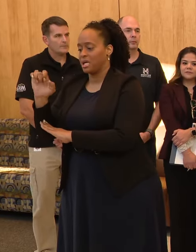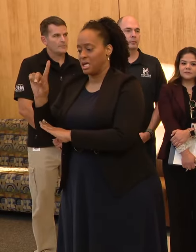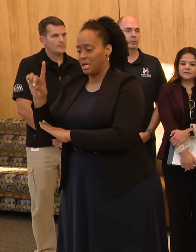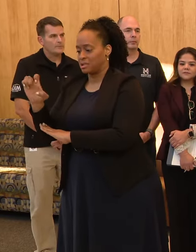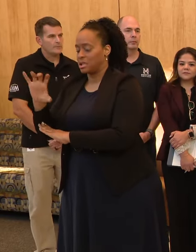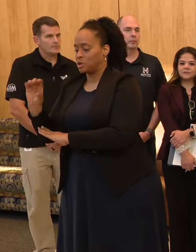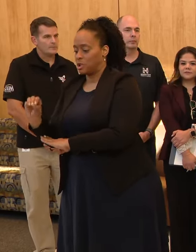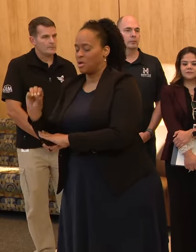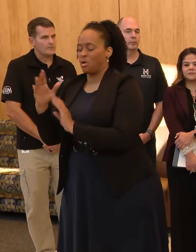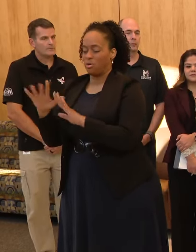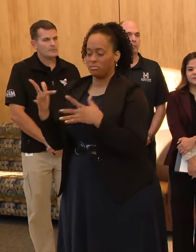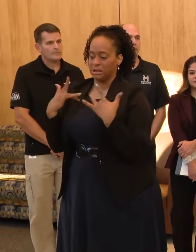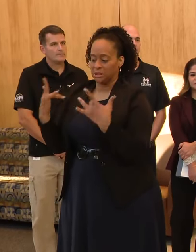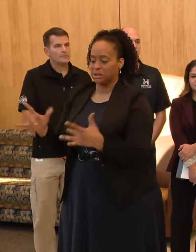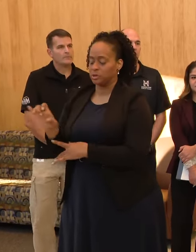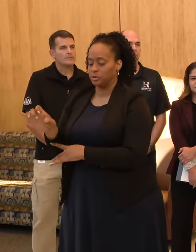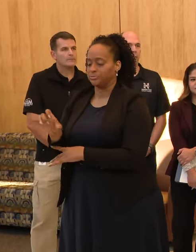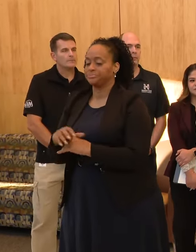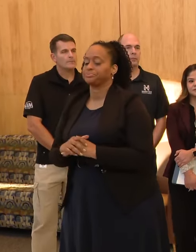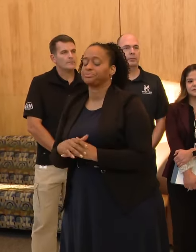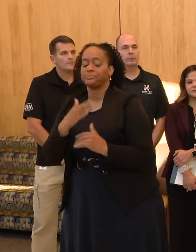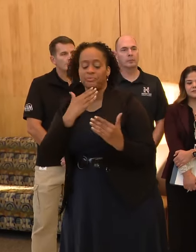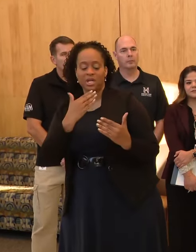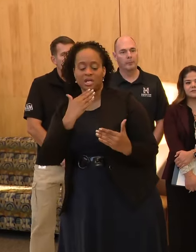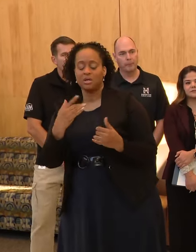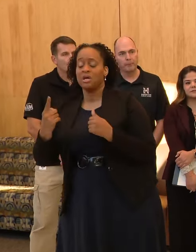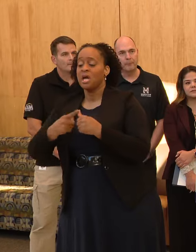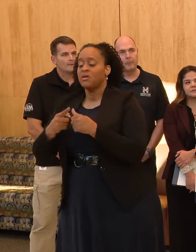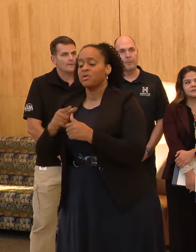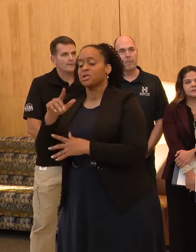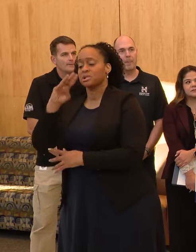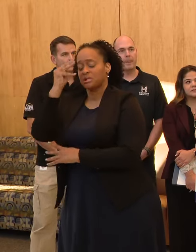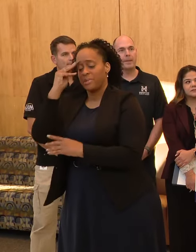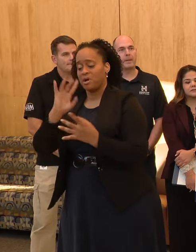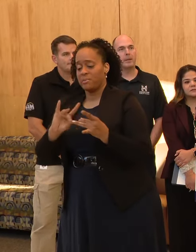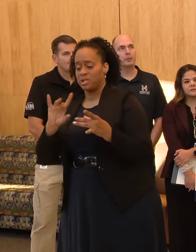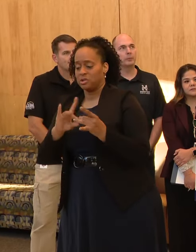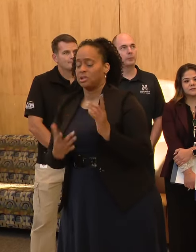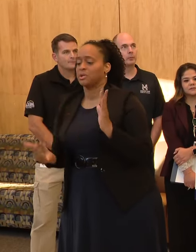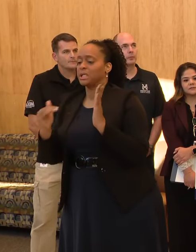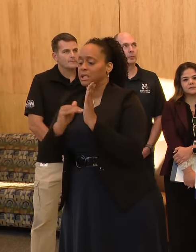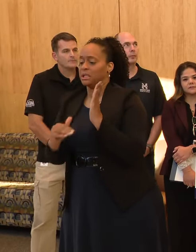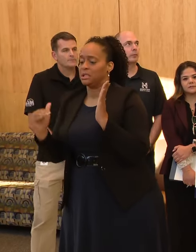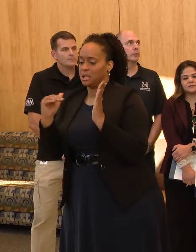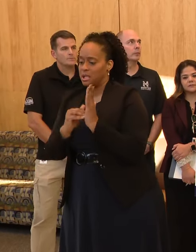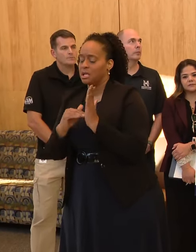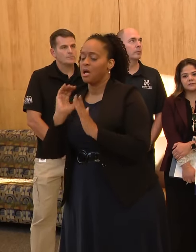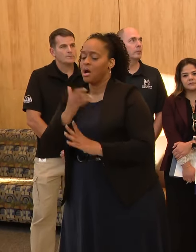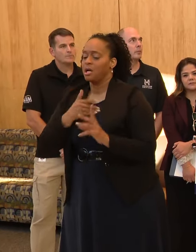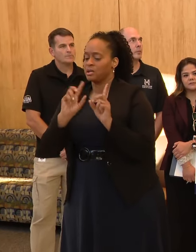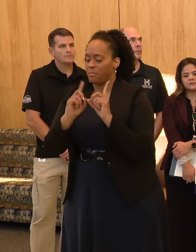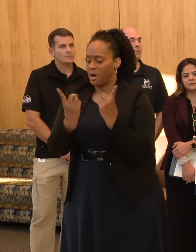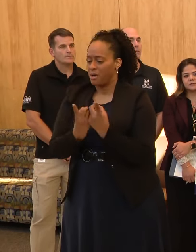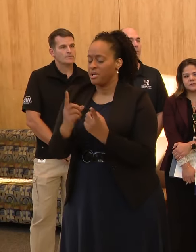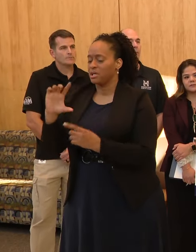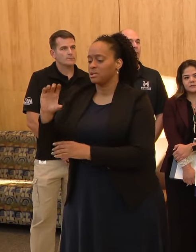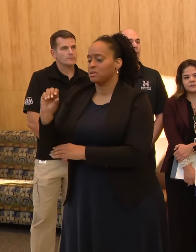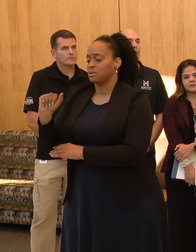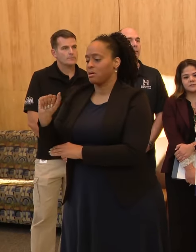incidents. Thank you, Mayor. First of all, as the mayor has mentioned time and time again, and our department as well, carbon